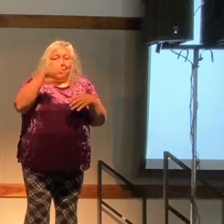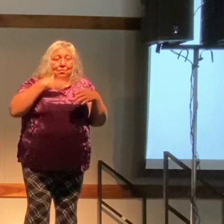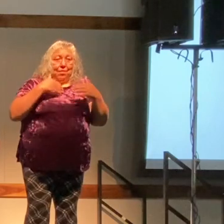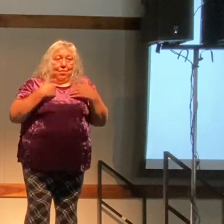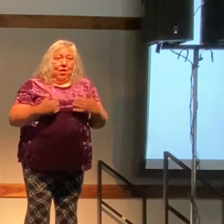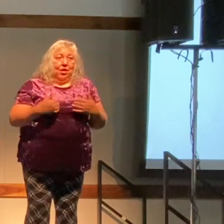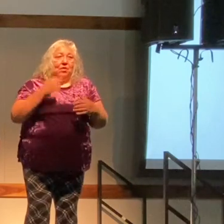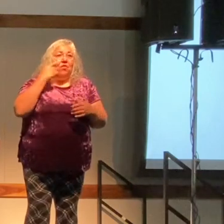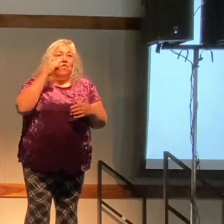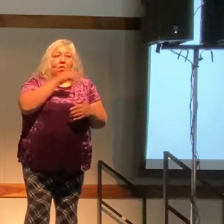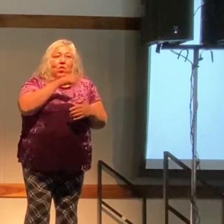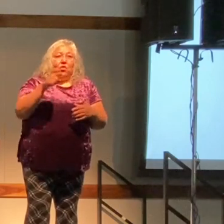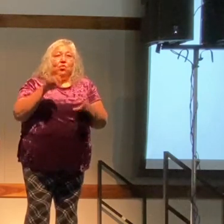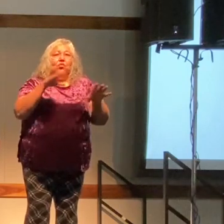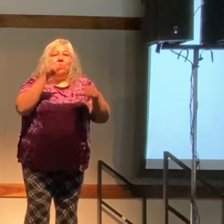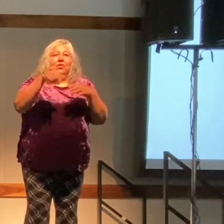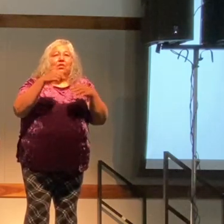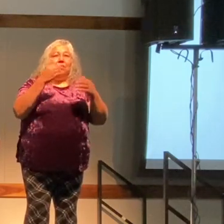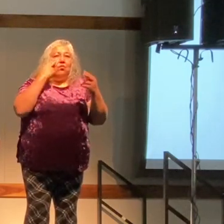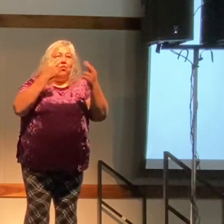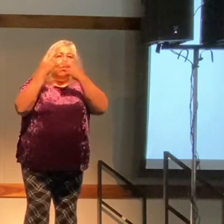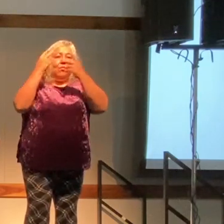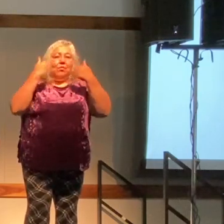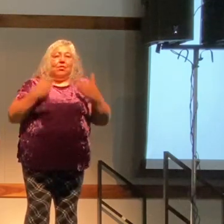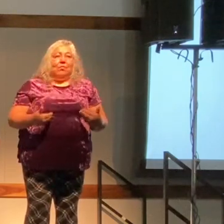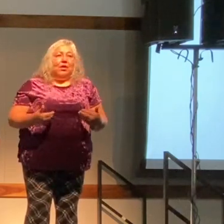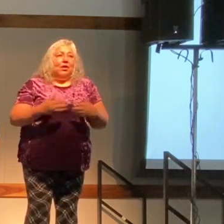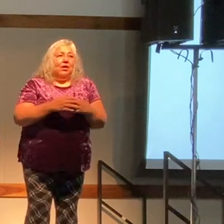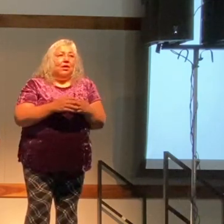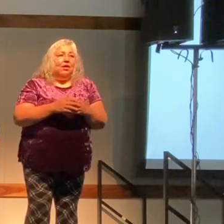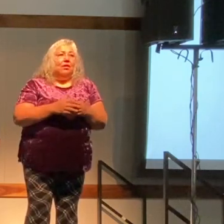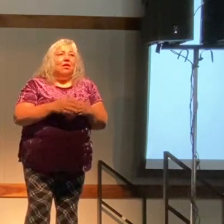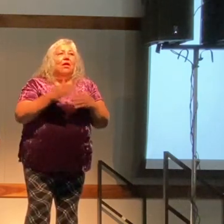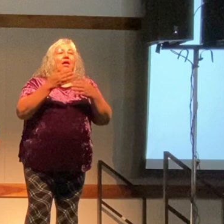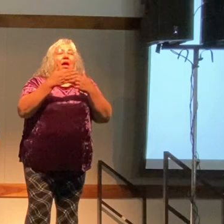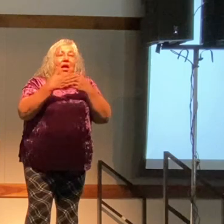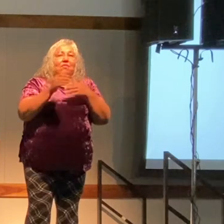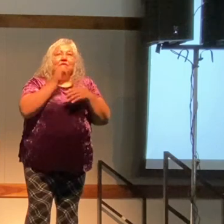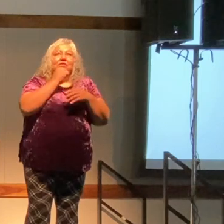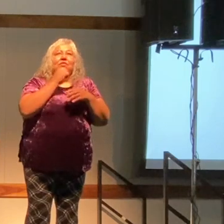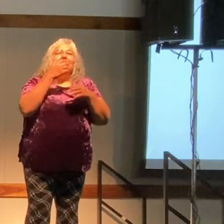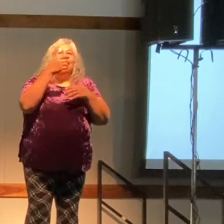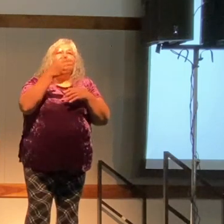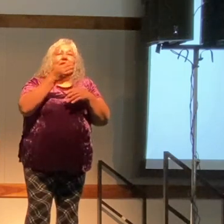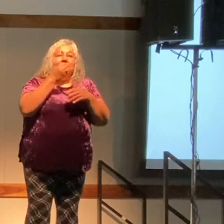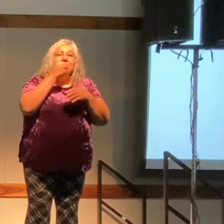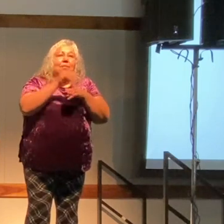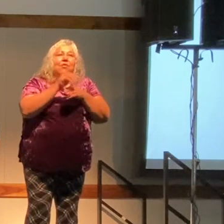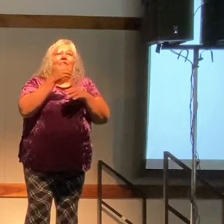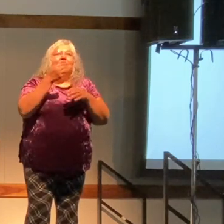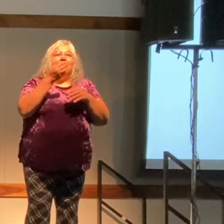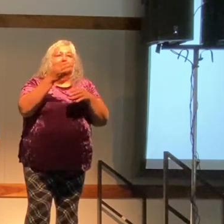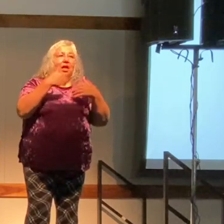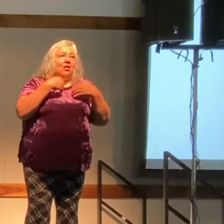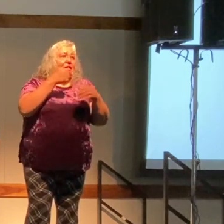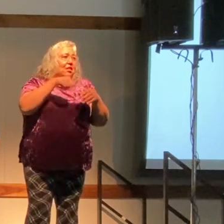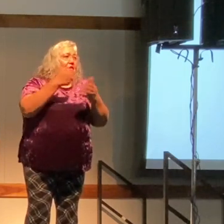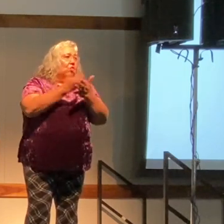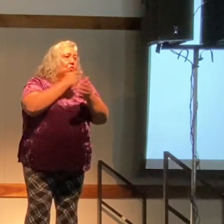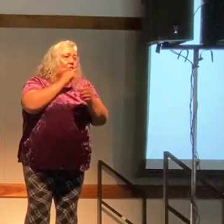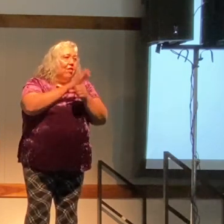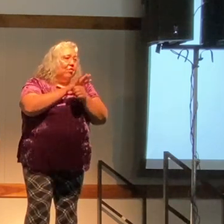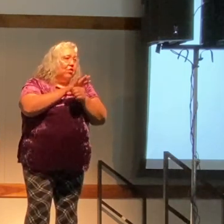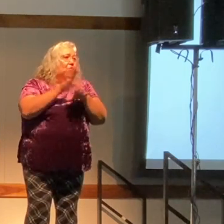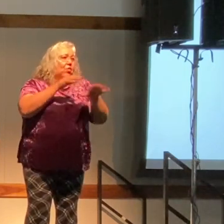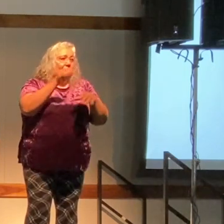which is for you. Do this in remembrance." In the same way, after supper, He took the cup, saying, "This cup is the new covenant in my blood.